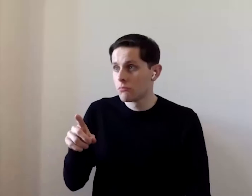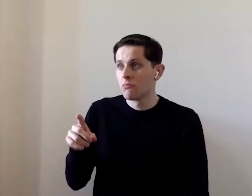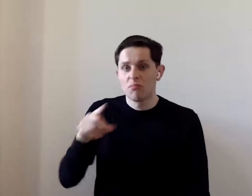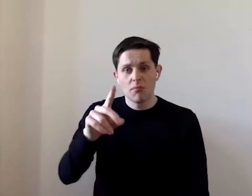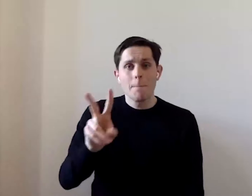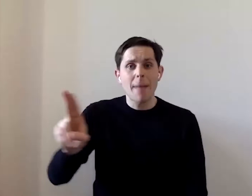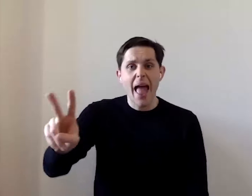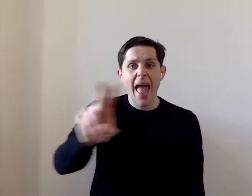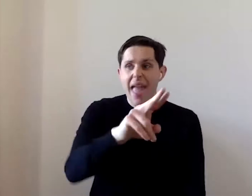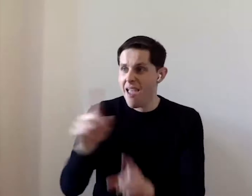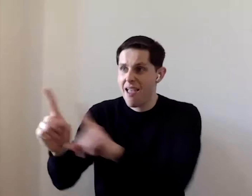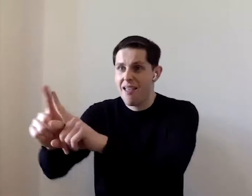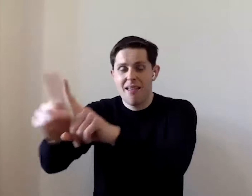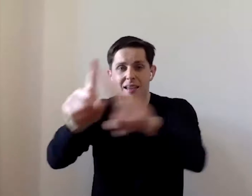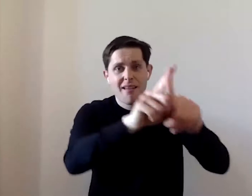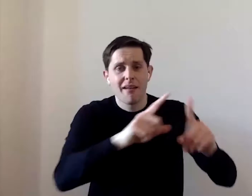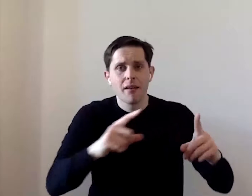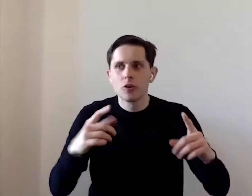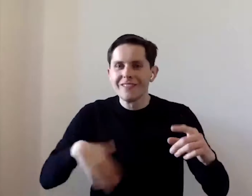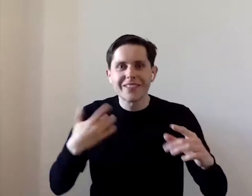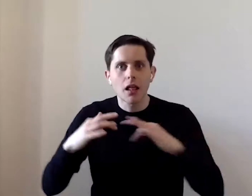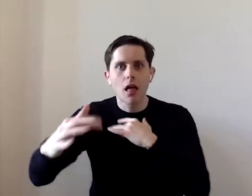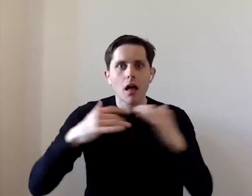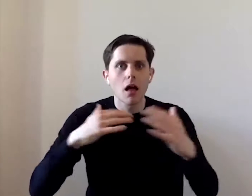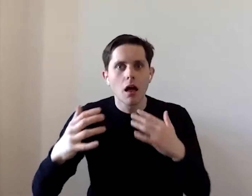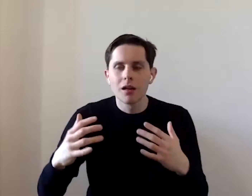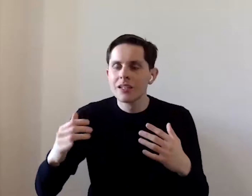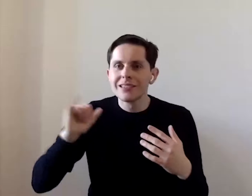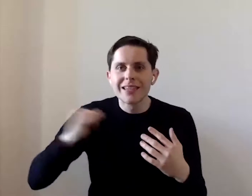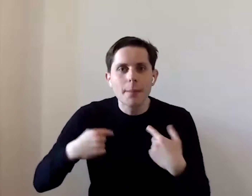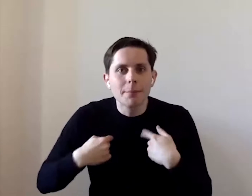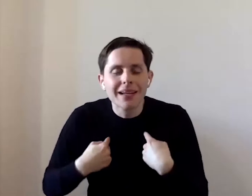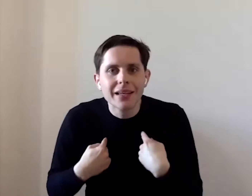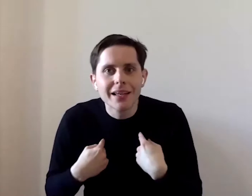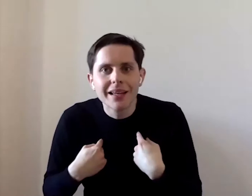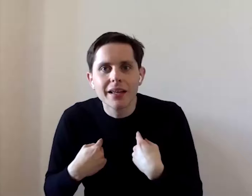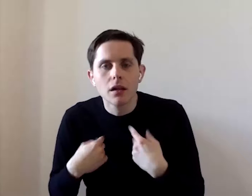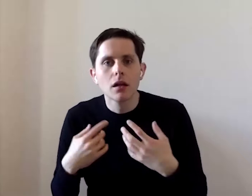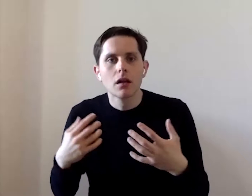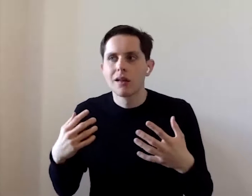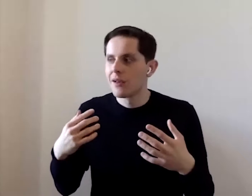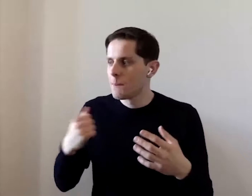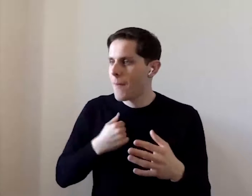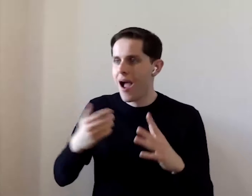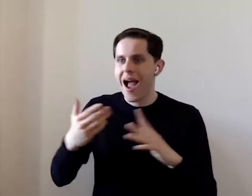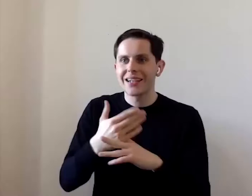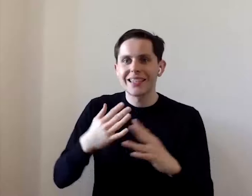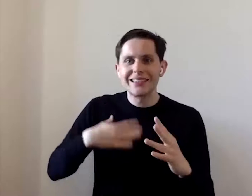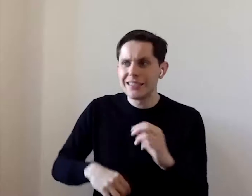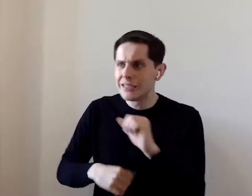a group of disabled architects and you got paired up with someone who had some way to resonate with your situation in a way that